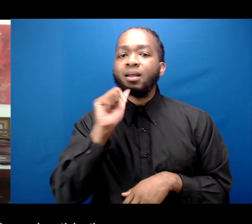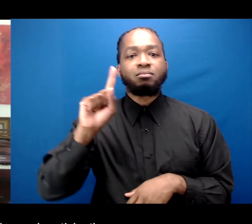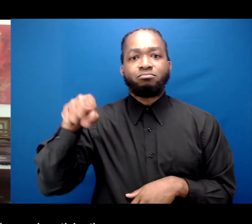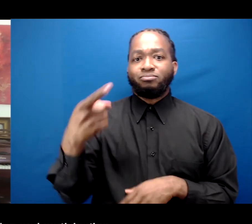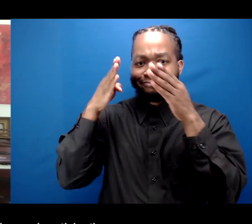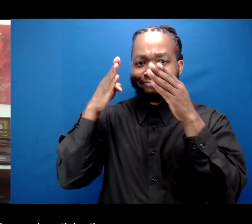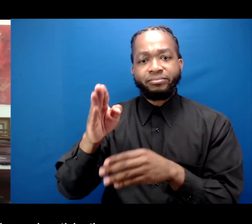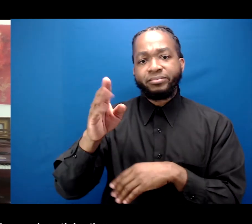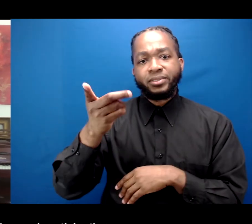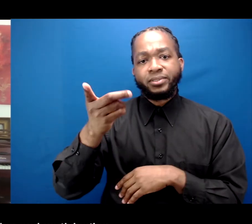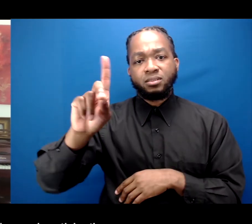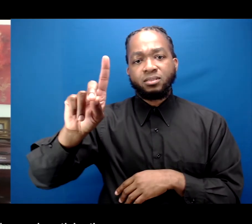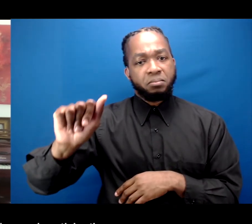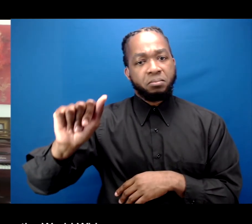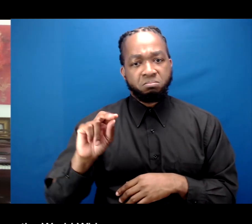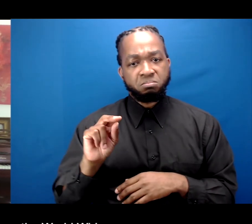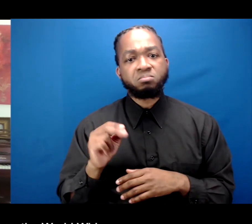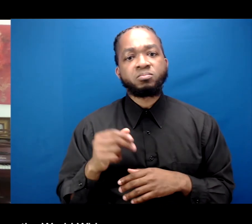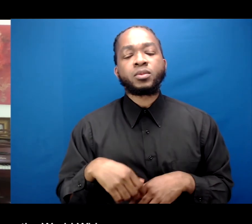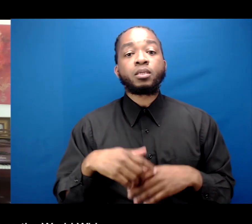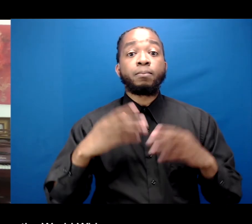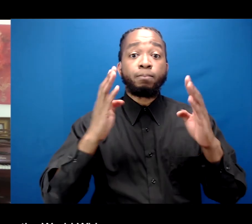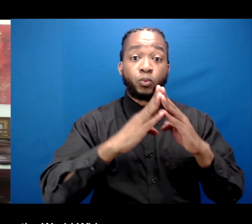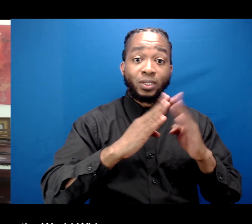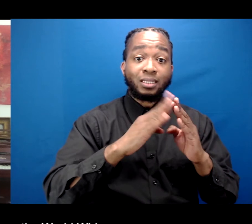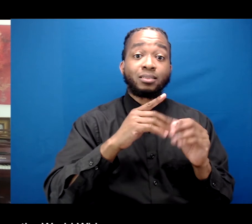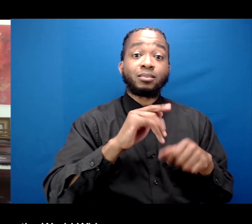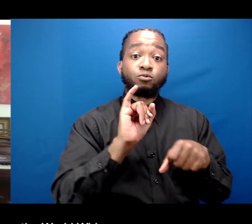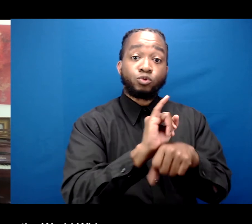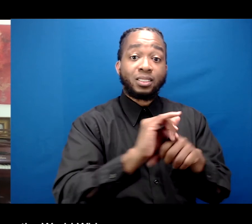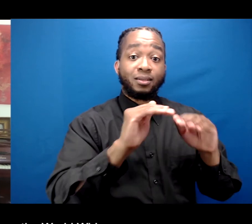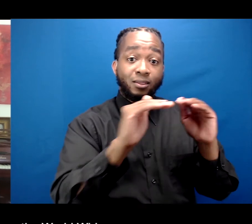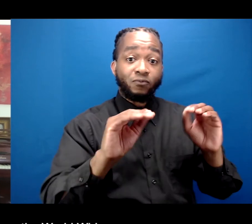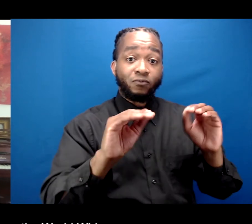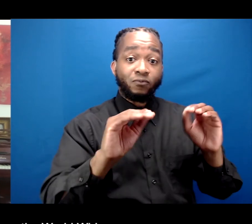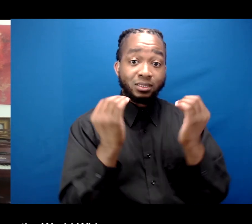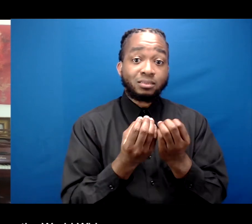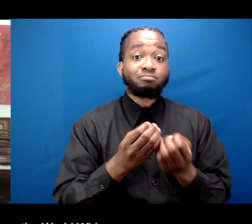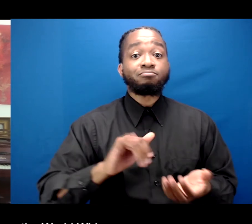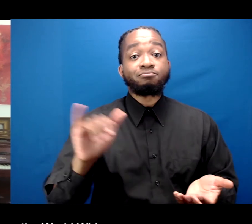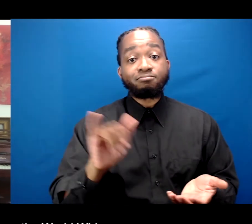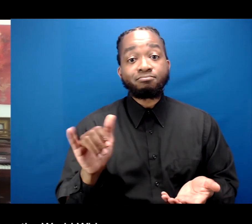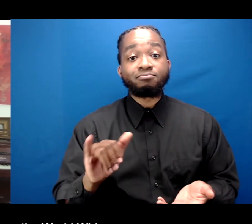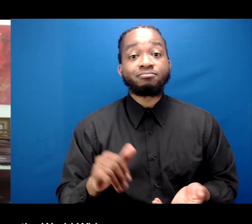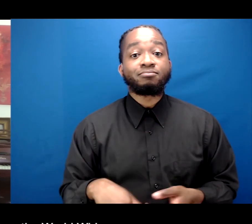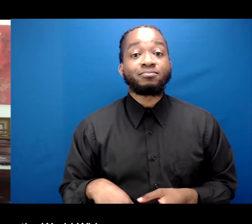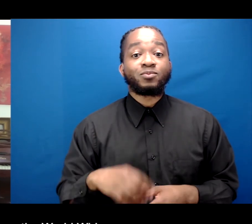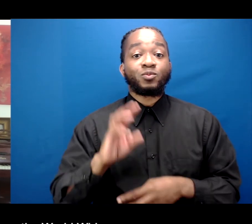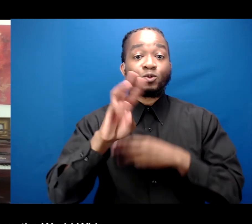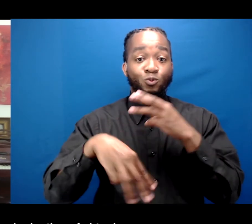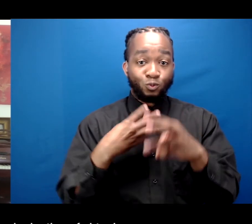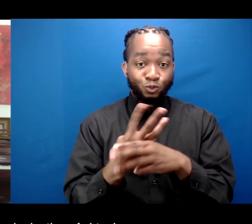groups with community and industry-level organizations such as the World Wide Web Consortium and XR Access